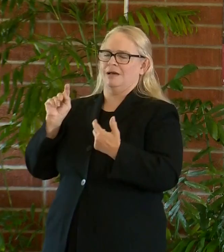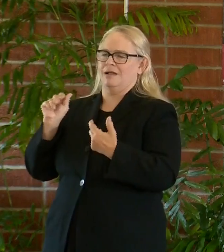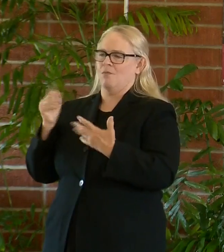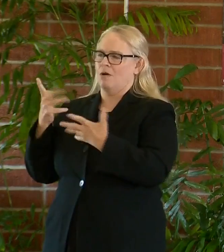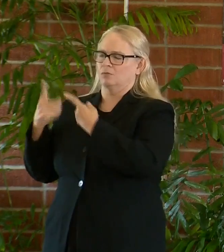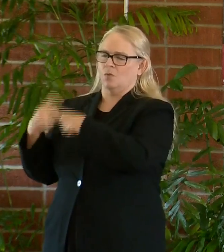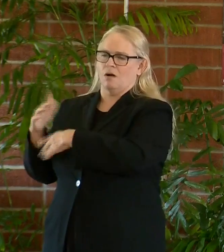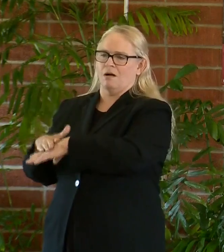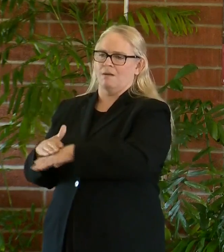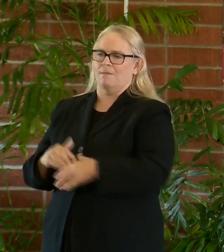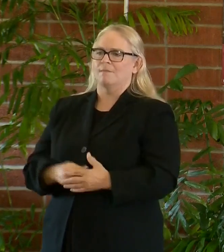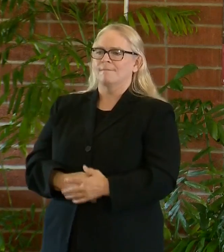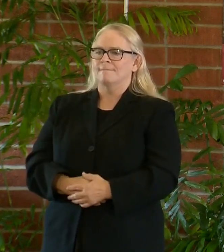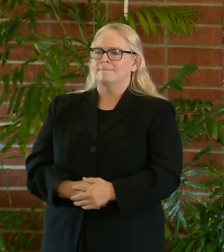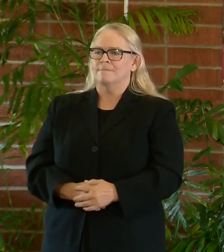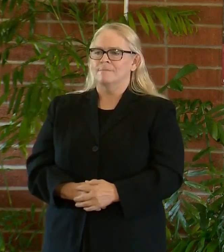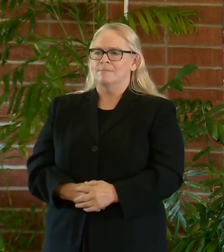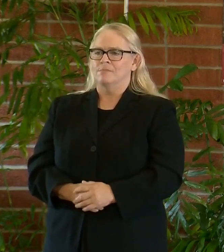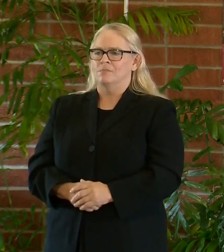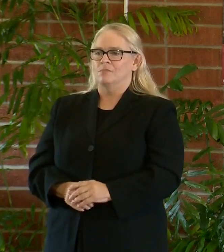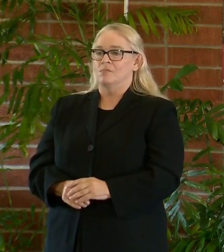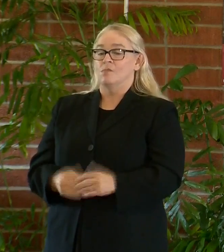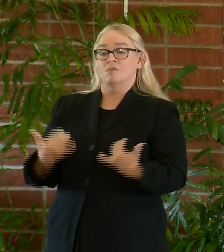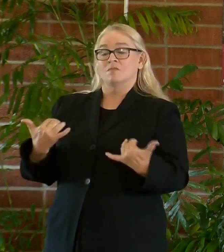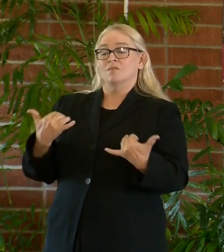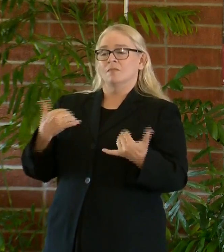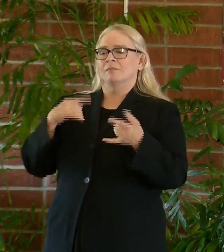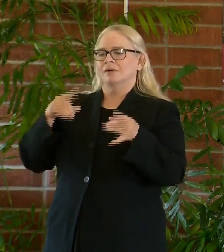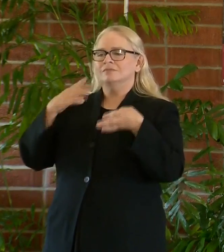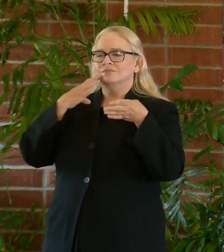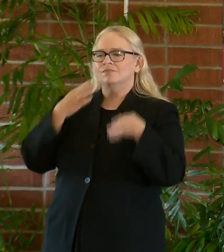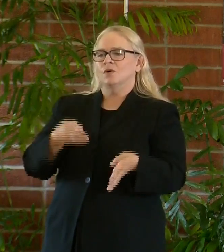test. But now we need to really use that for public health purposes.